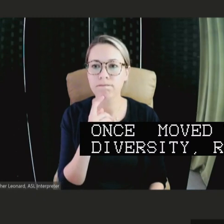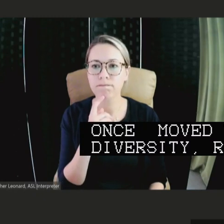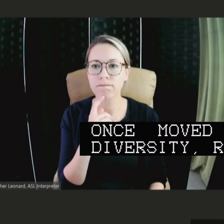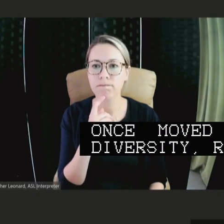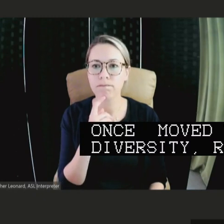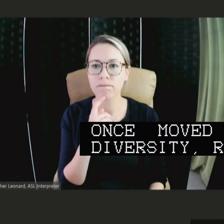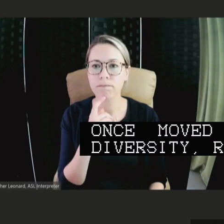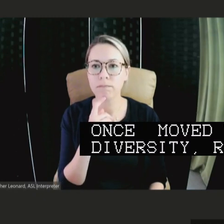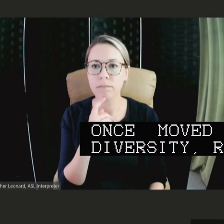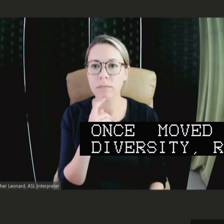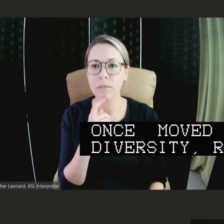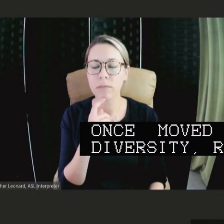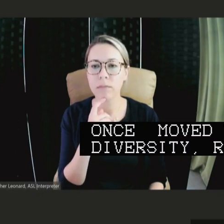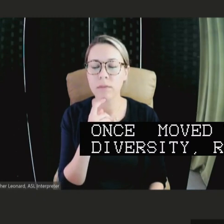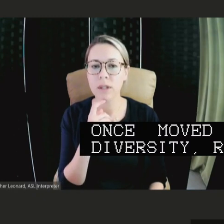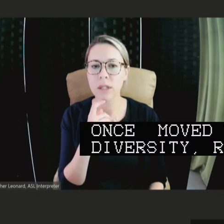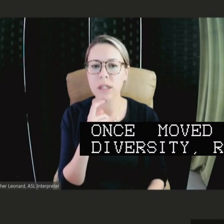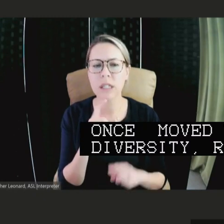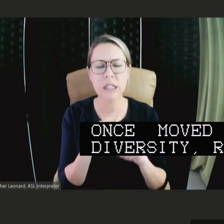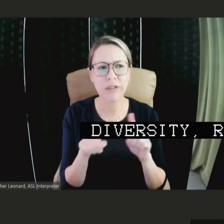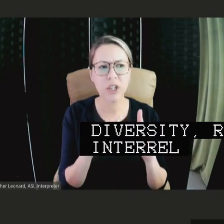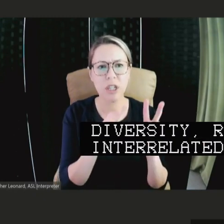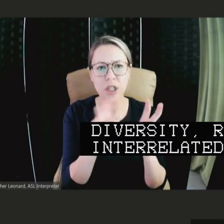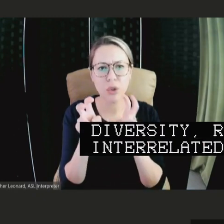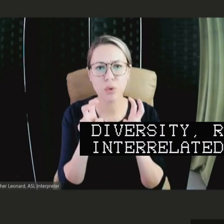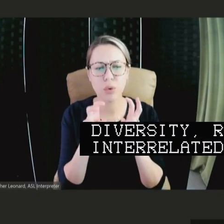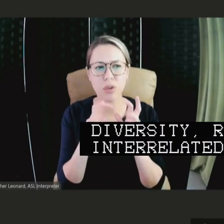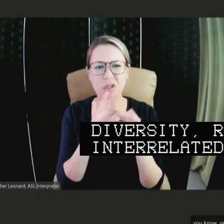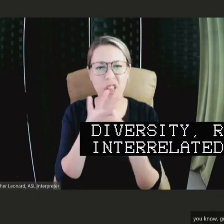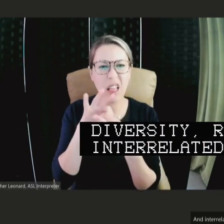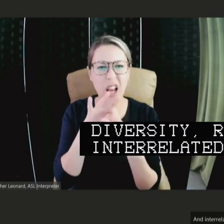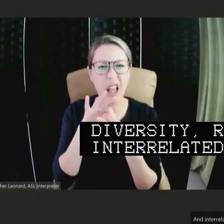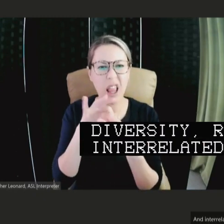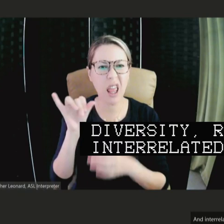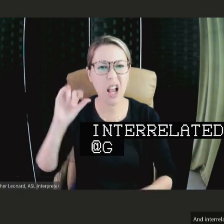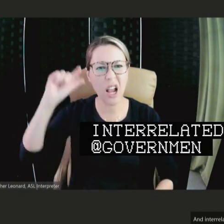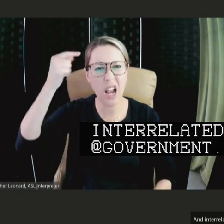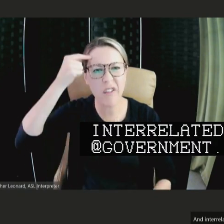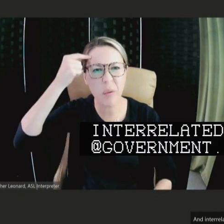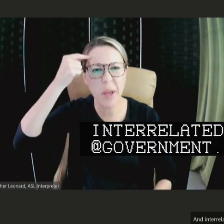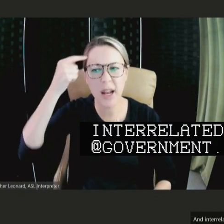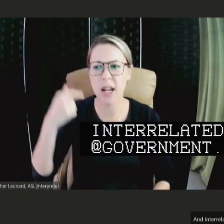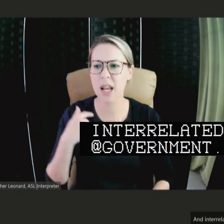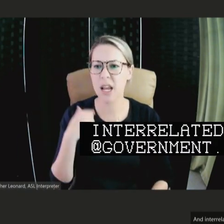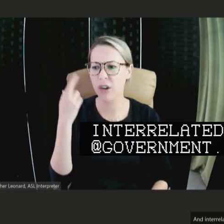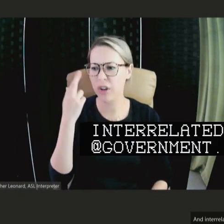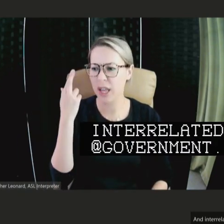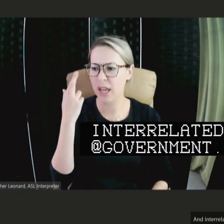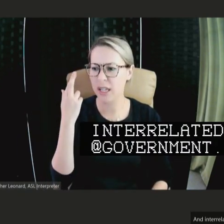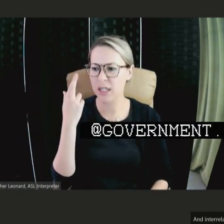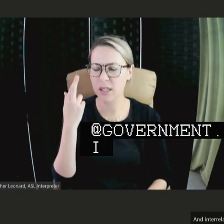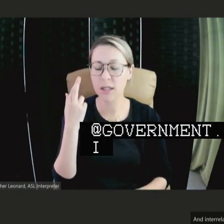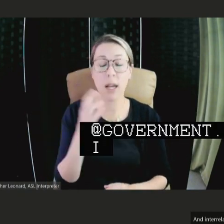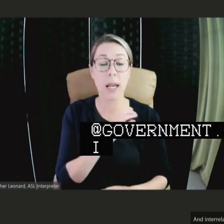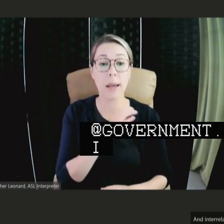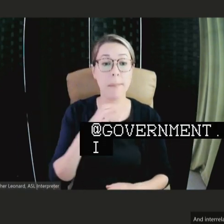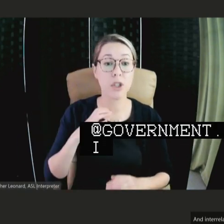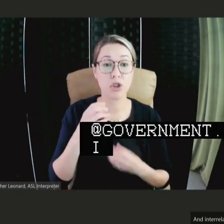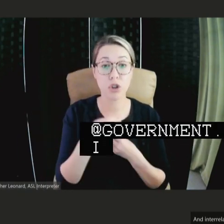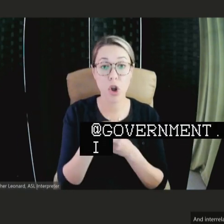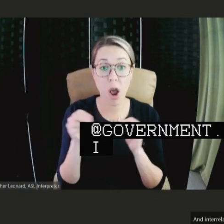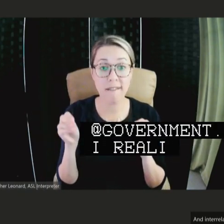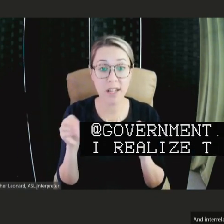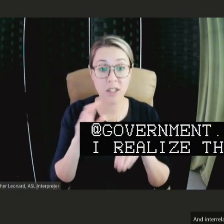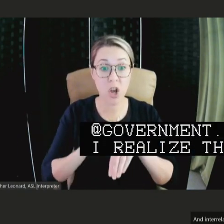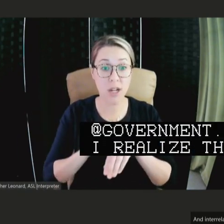interrelated issues governmentally, that I realized that this, both the commissioner's office on